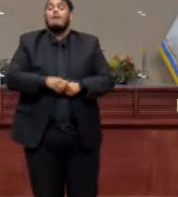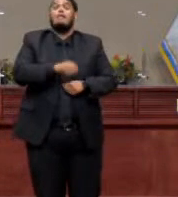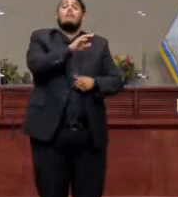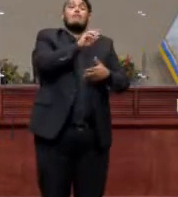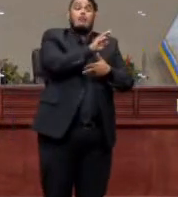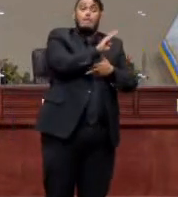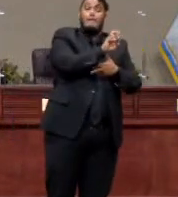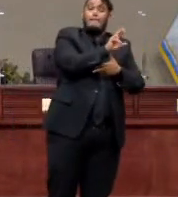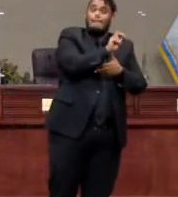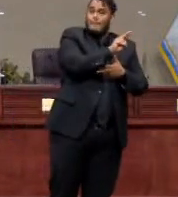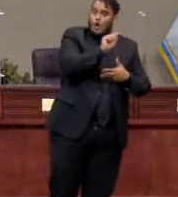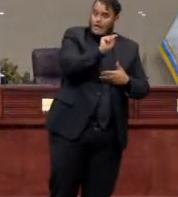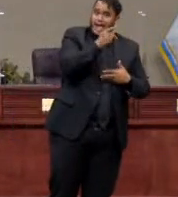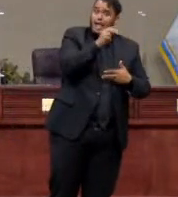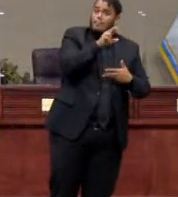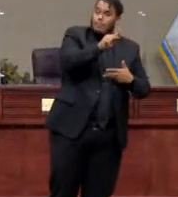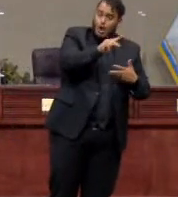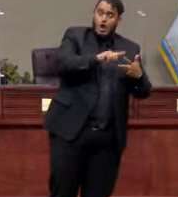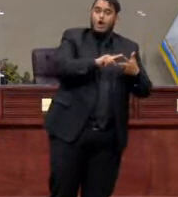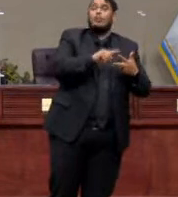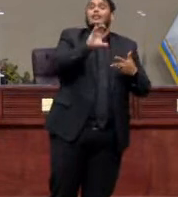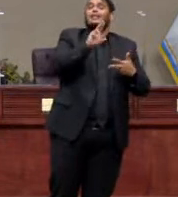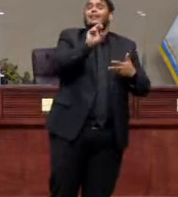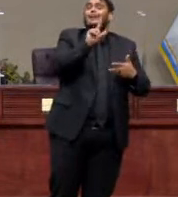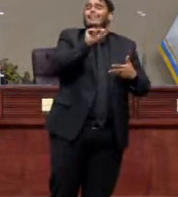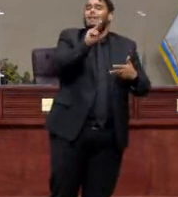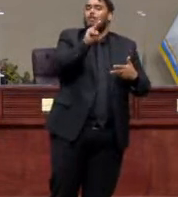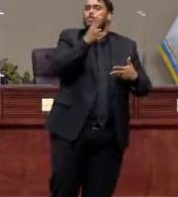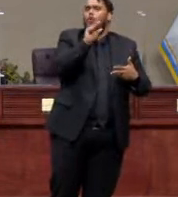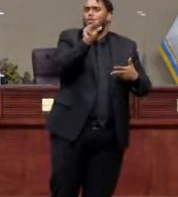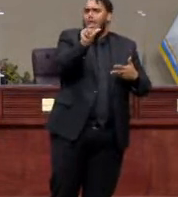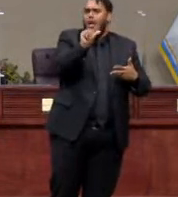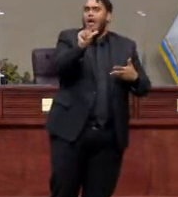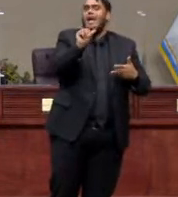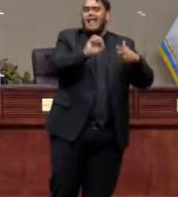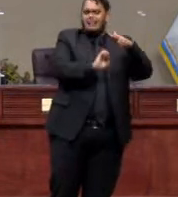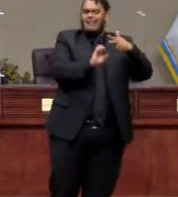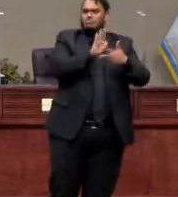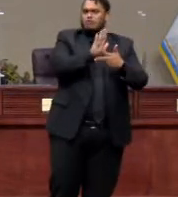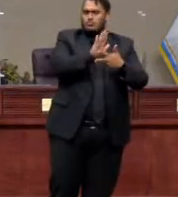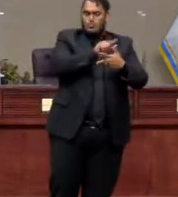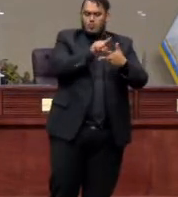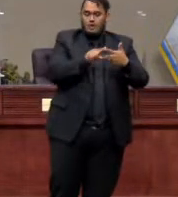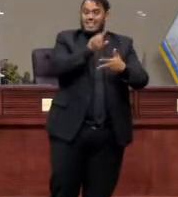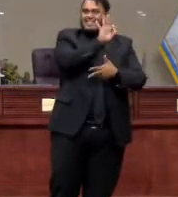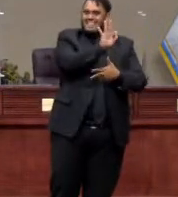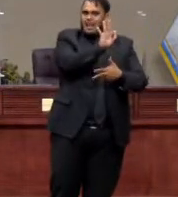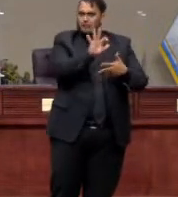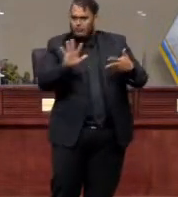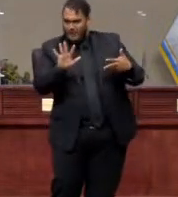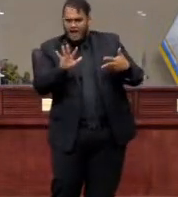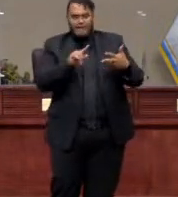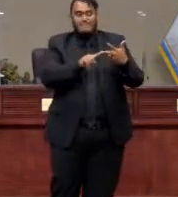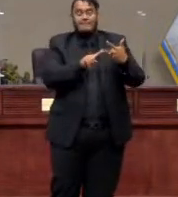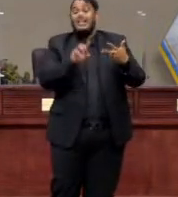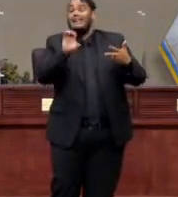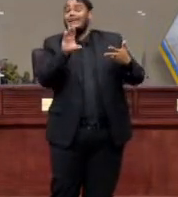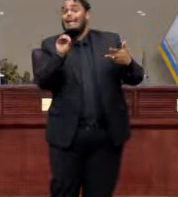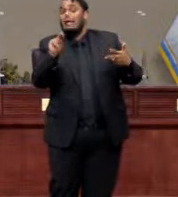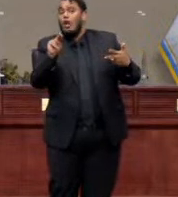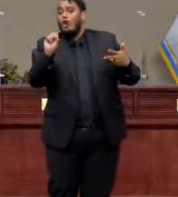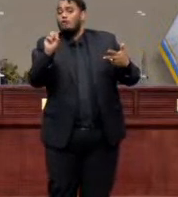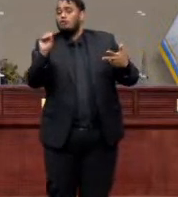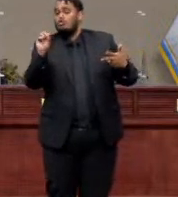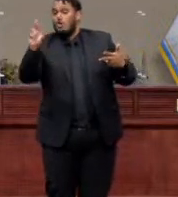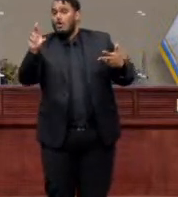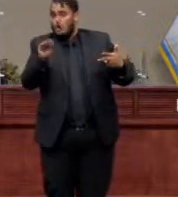of 9 a.m. and 5 p.m. The Econ Soccer Complex site is open between 9 a.m. and 4 p.m. You can get information